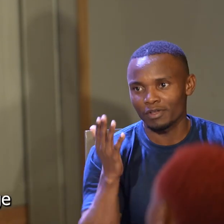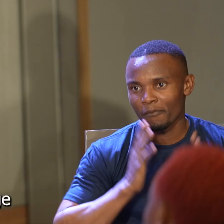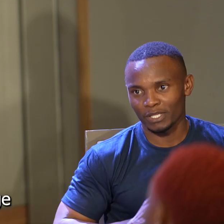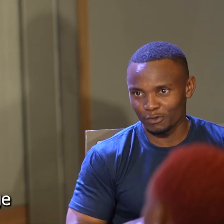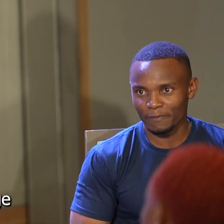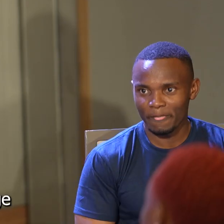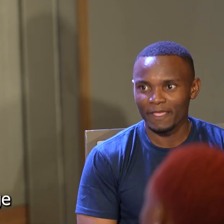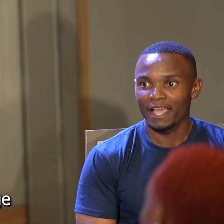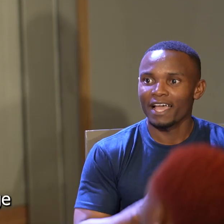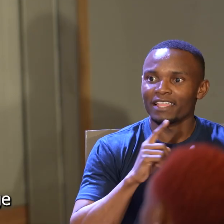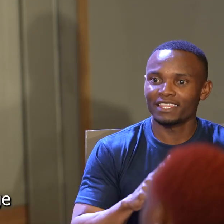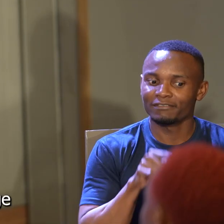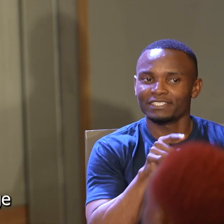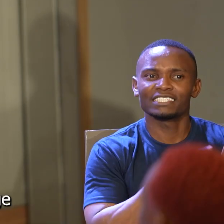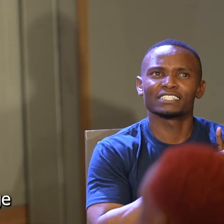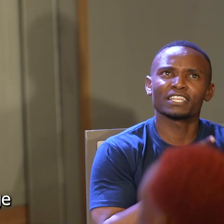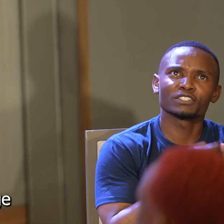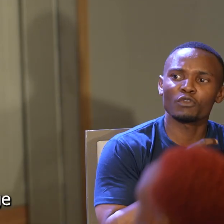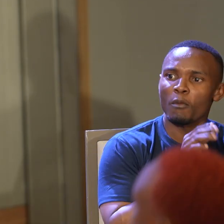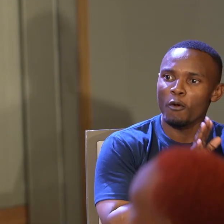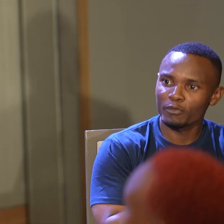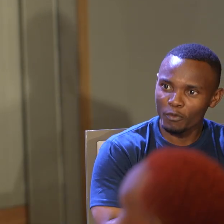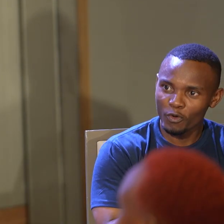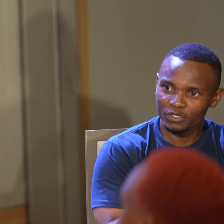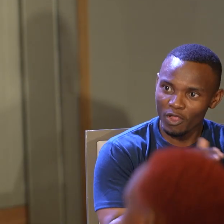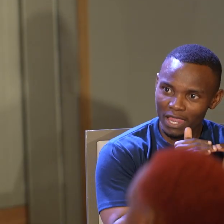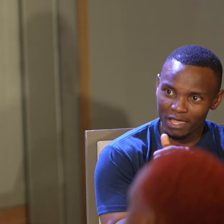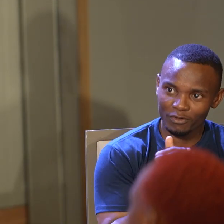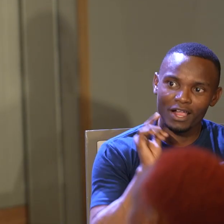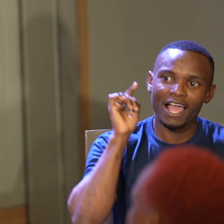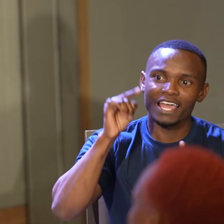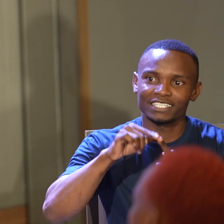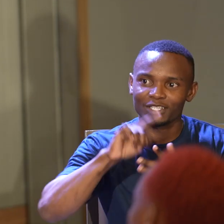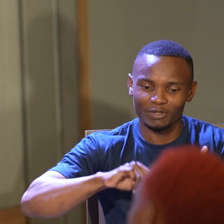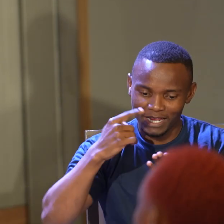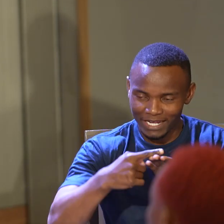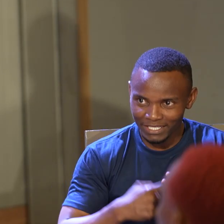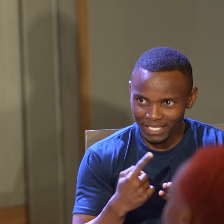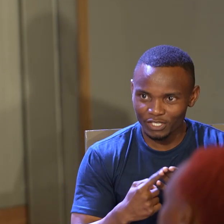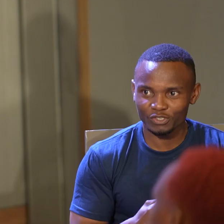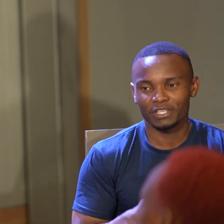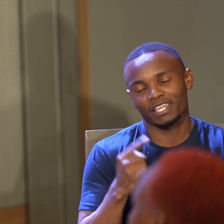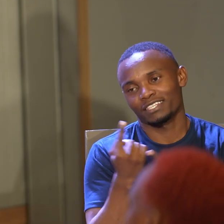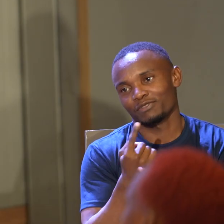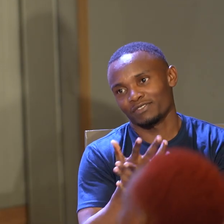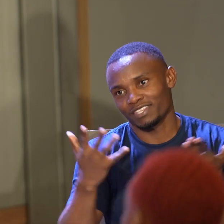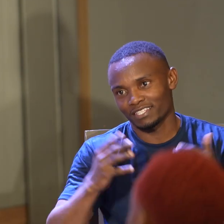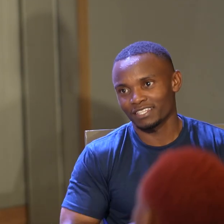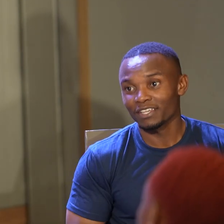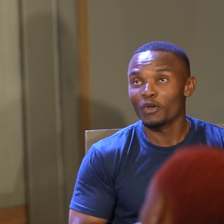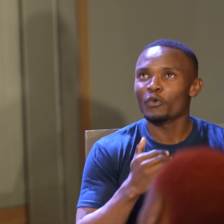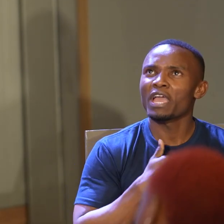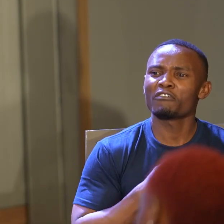then this starts from the proposal stage all the way to the discussions and so forth. Now, there